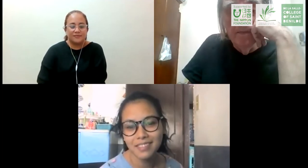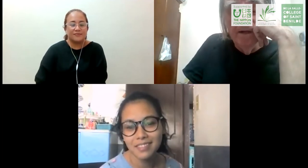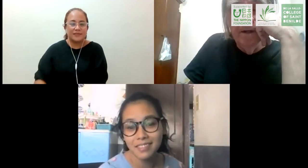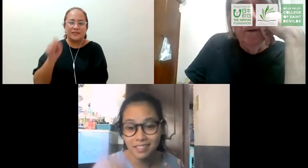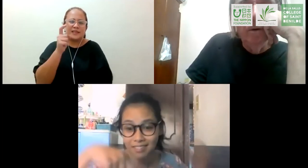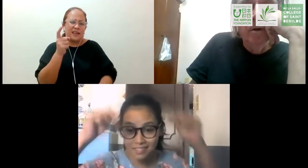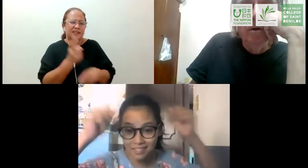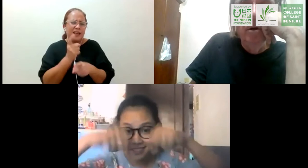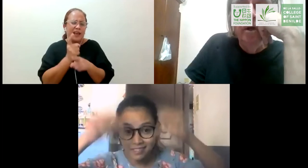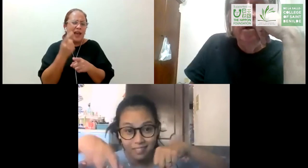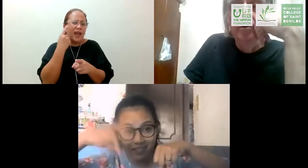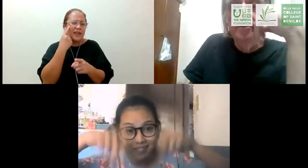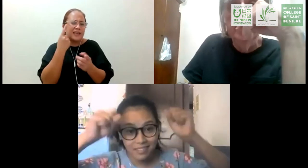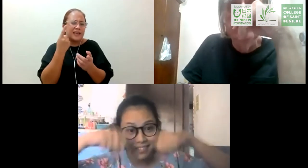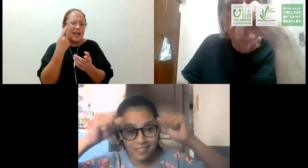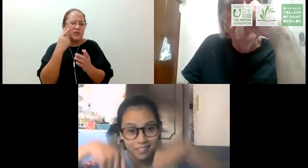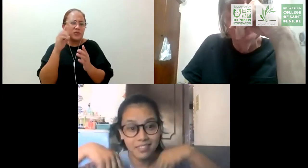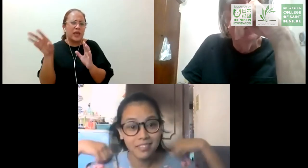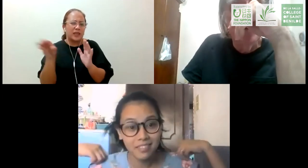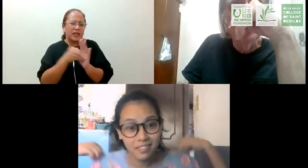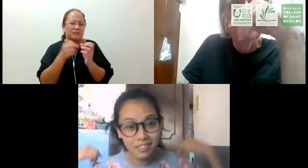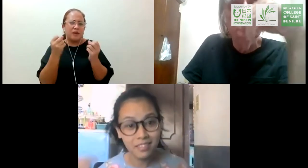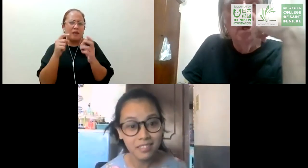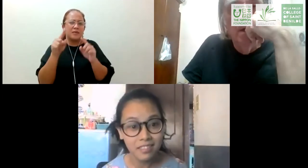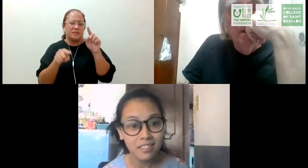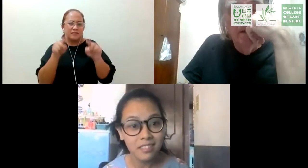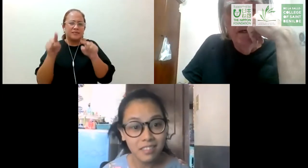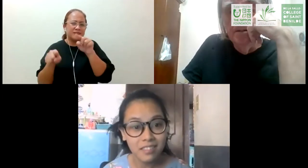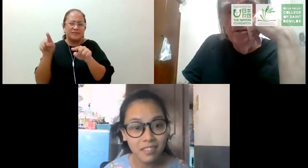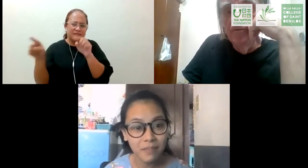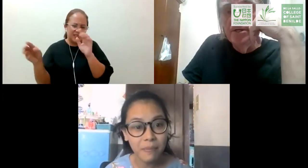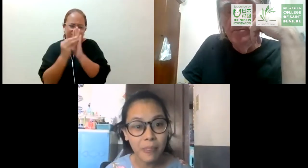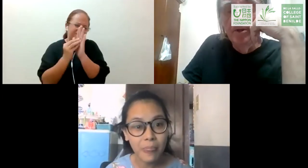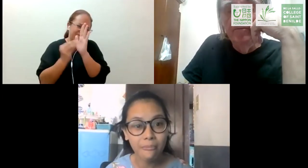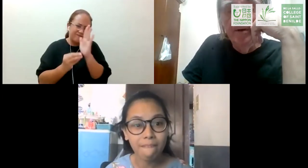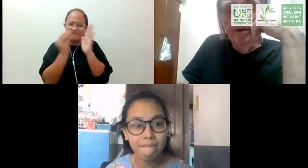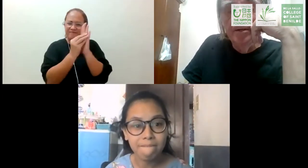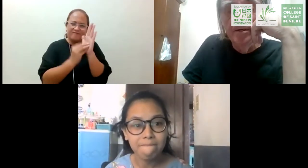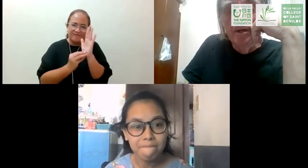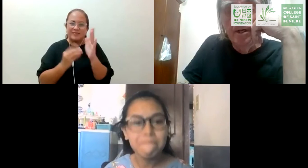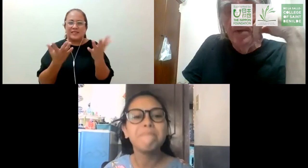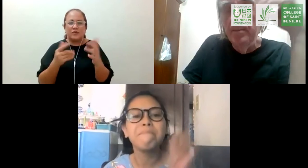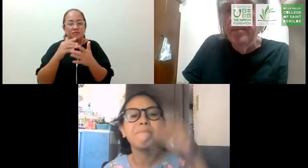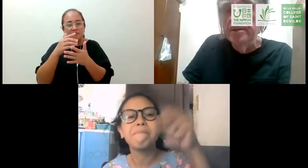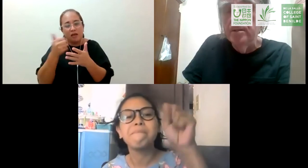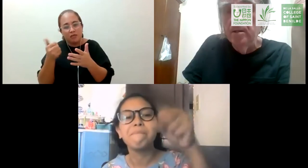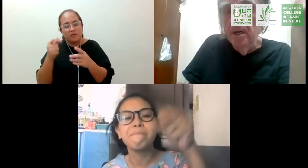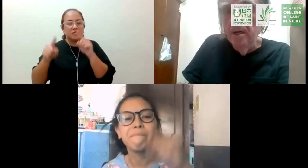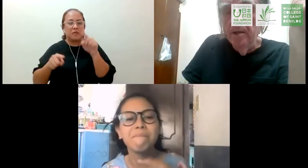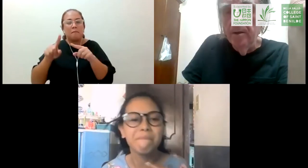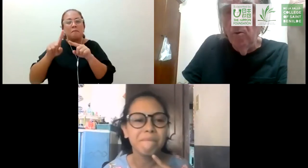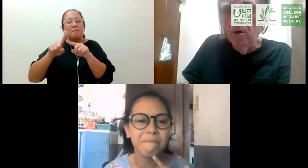I mean, I think you can include as many variants as possible. And so for some of the variants, they may be